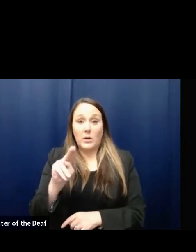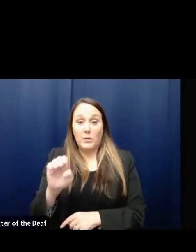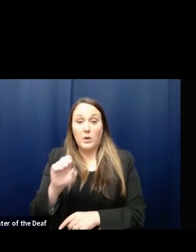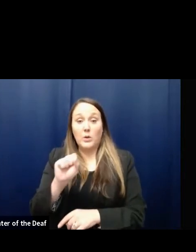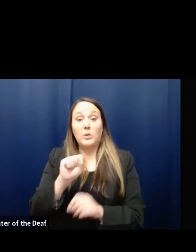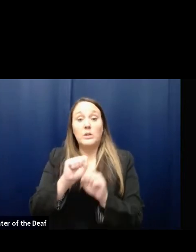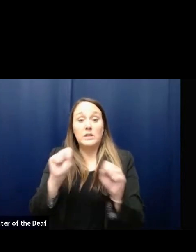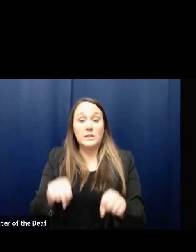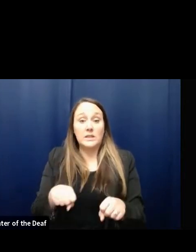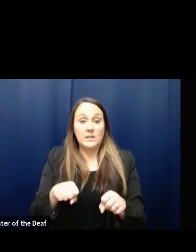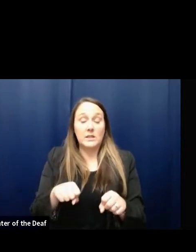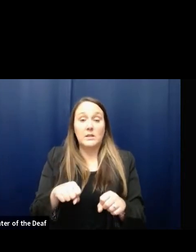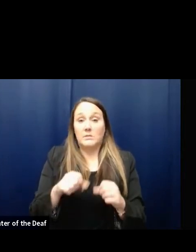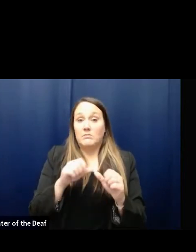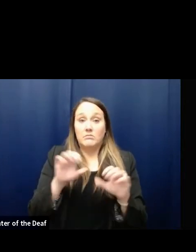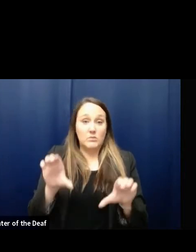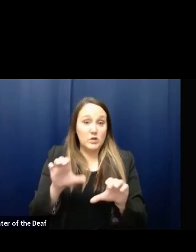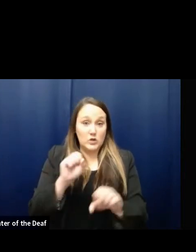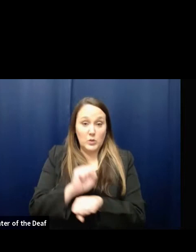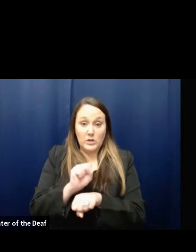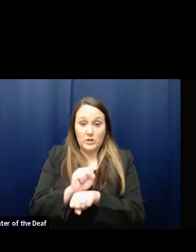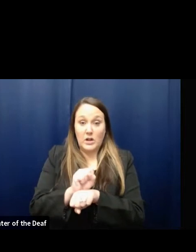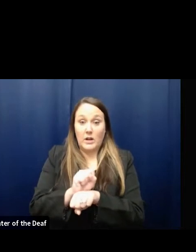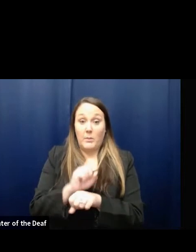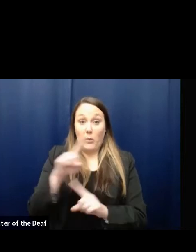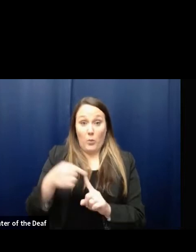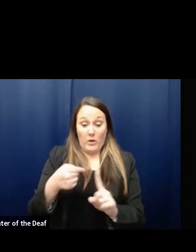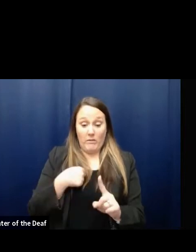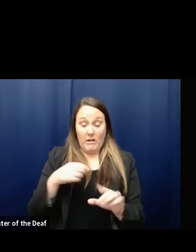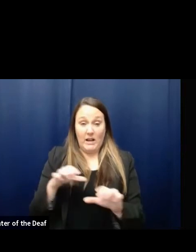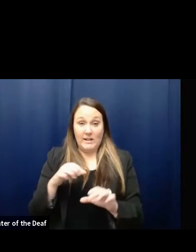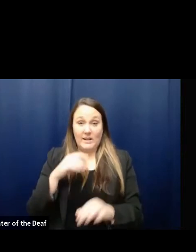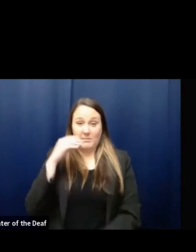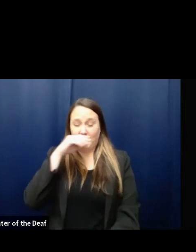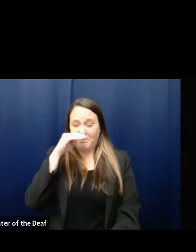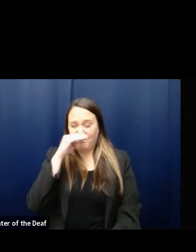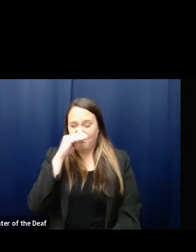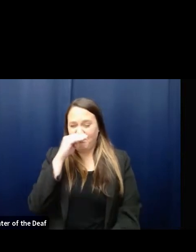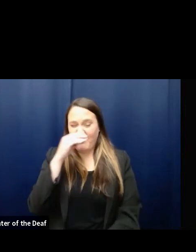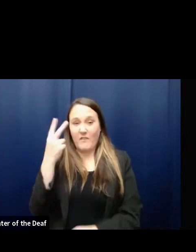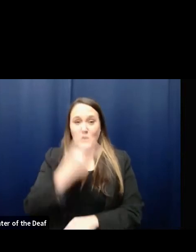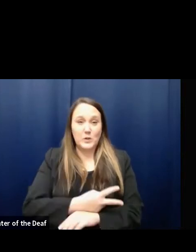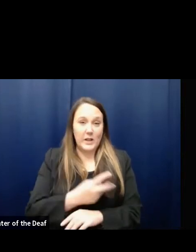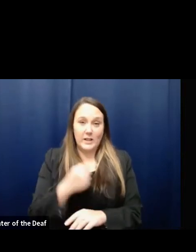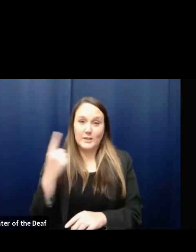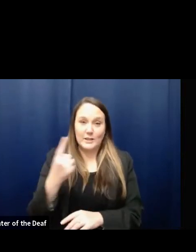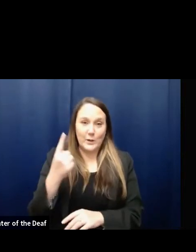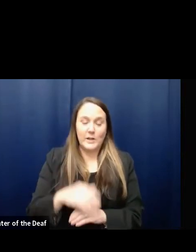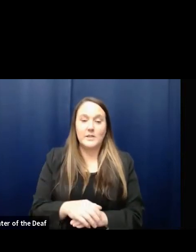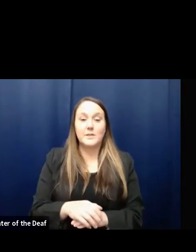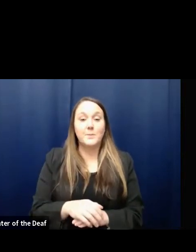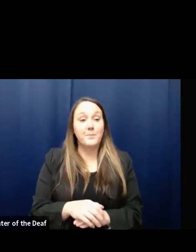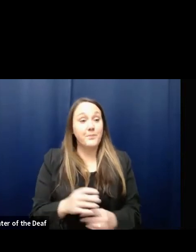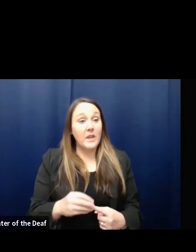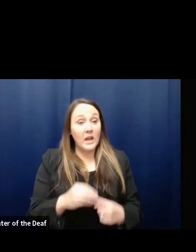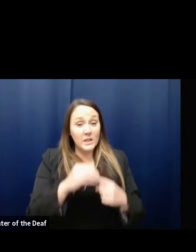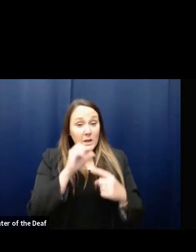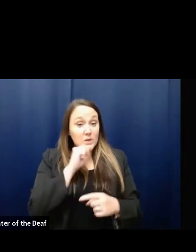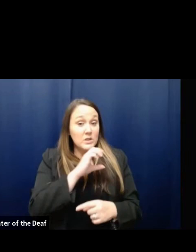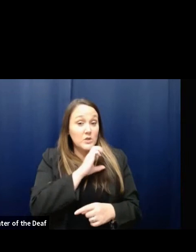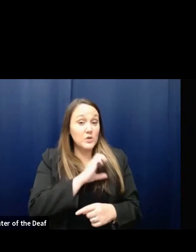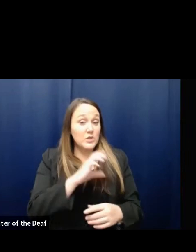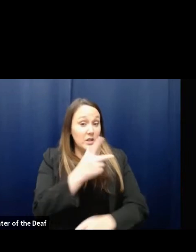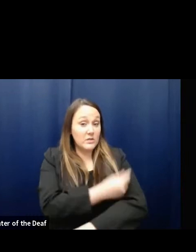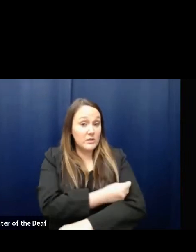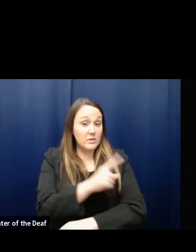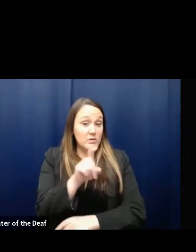mist, my nose itched for 2 days after I got it every time. Malik's next question is there a special senior flu shot? There